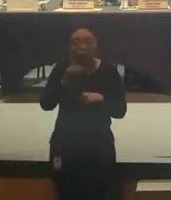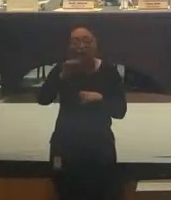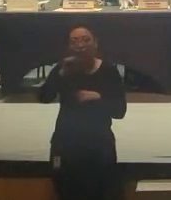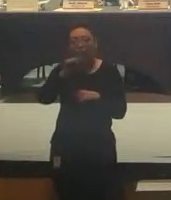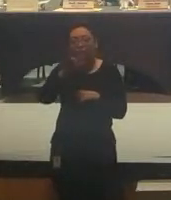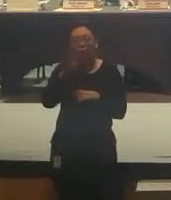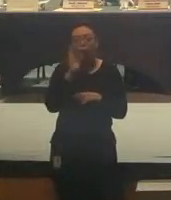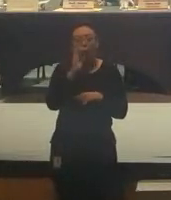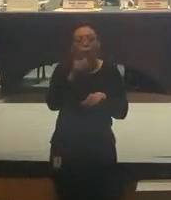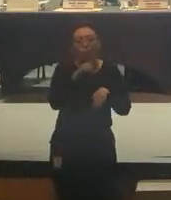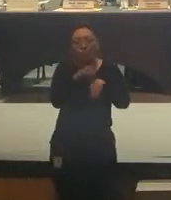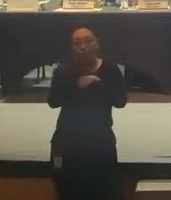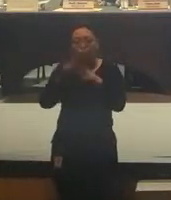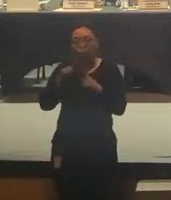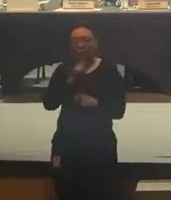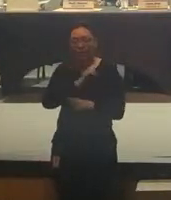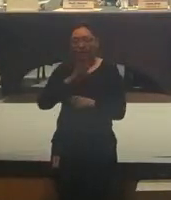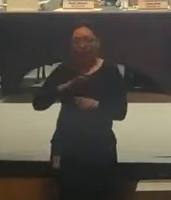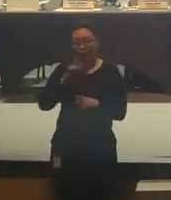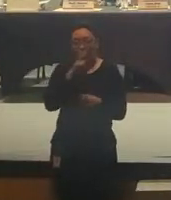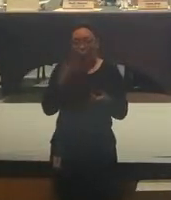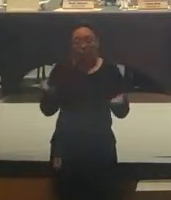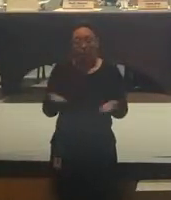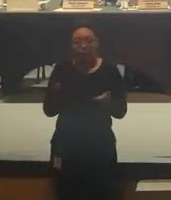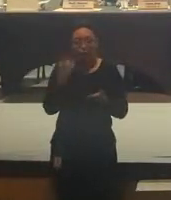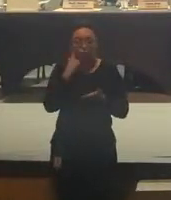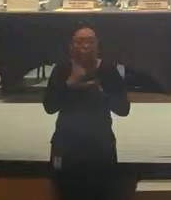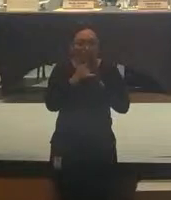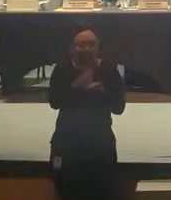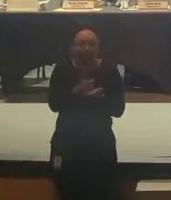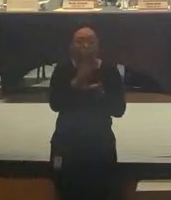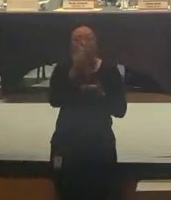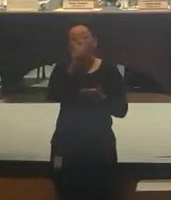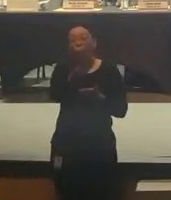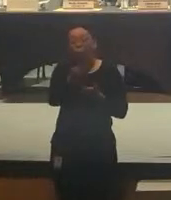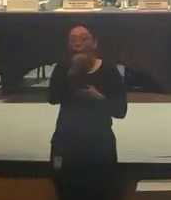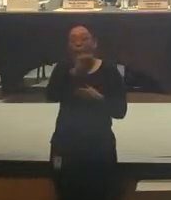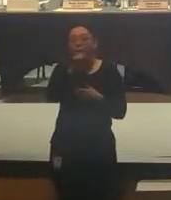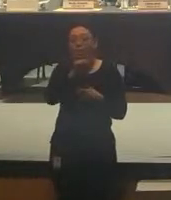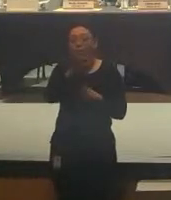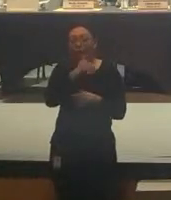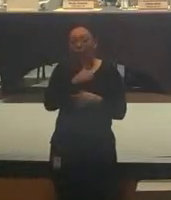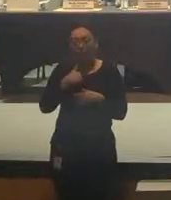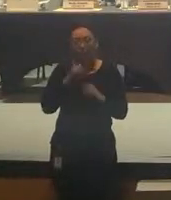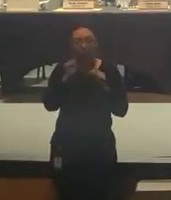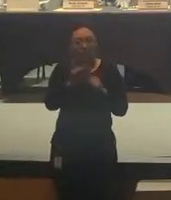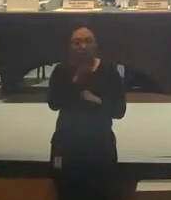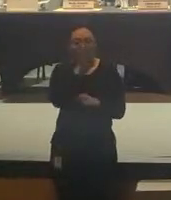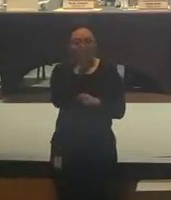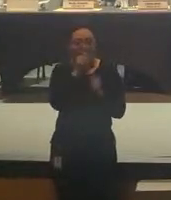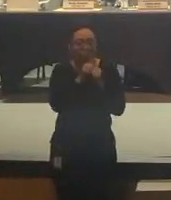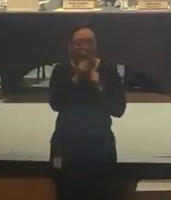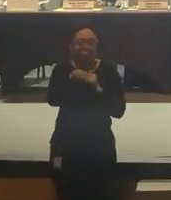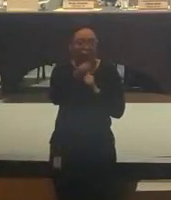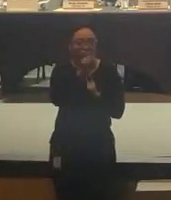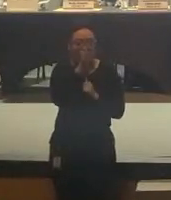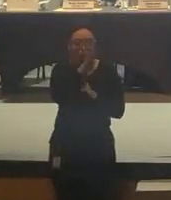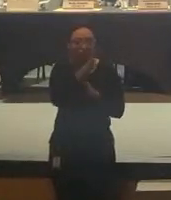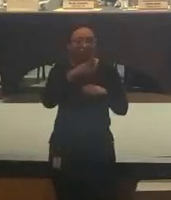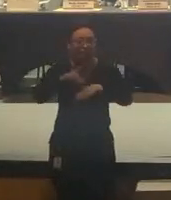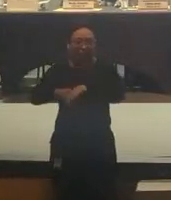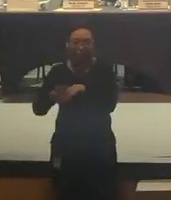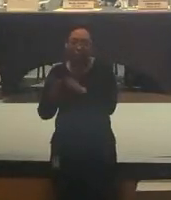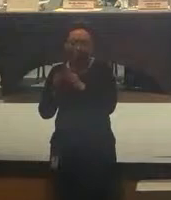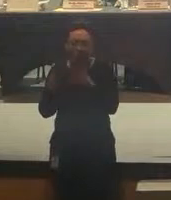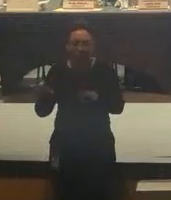AZAC will refer them to staff who are present for assistance, or an AZAC member can speak with you directly after the